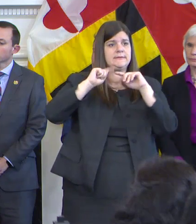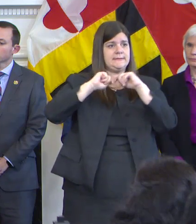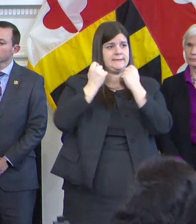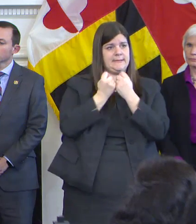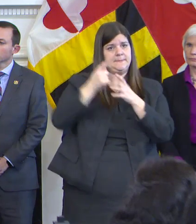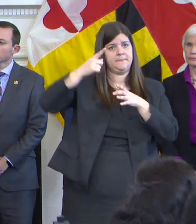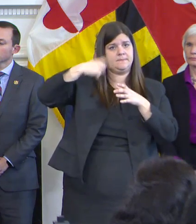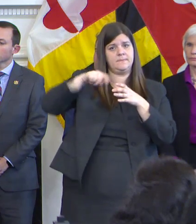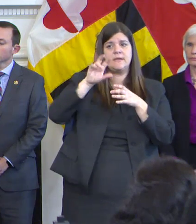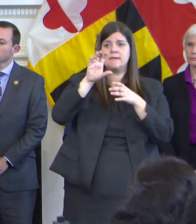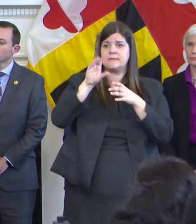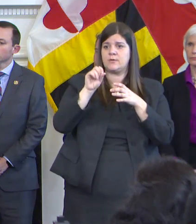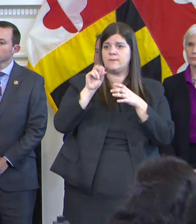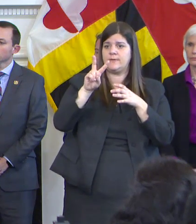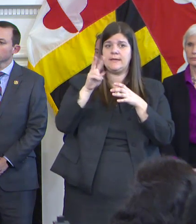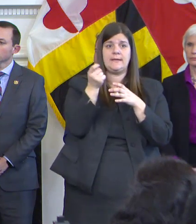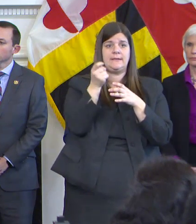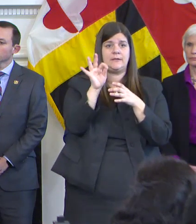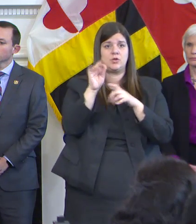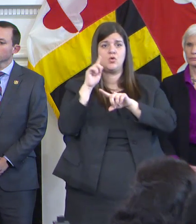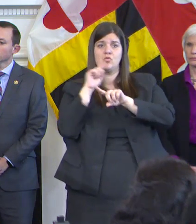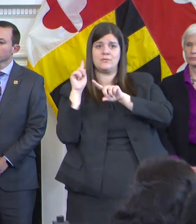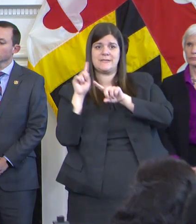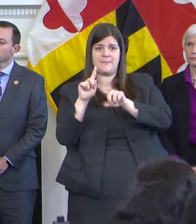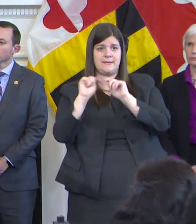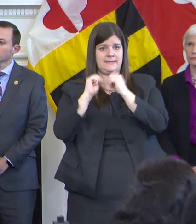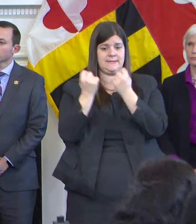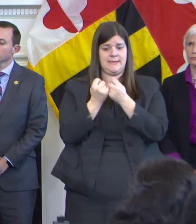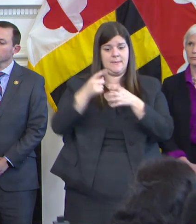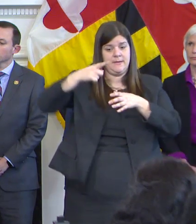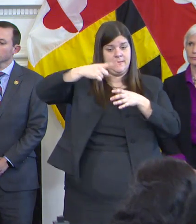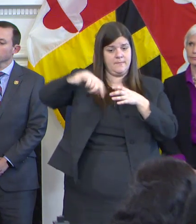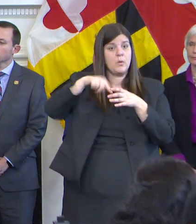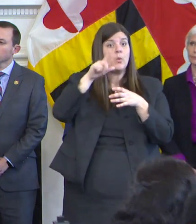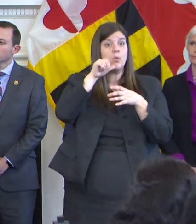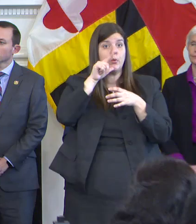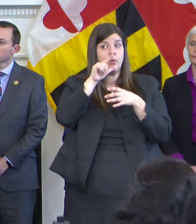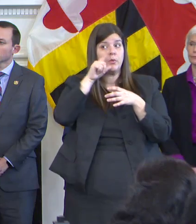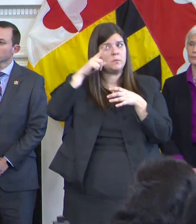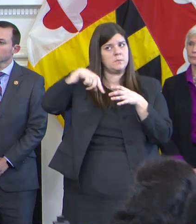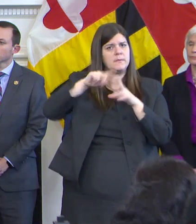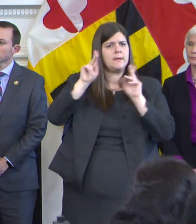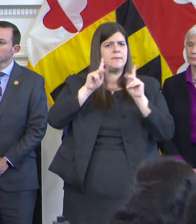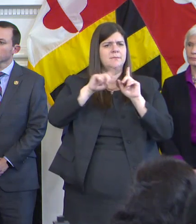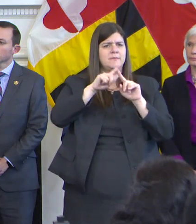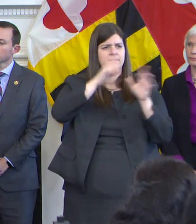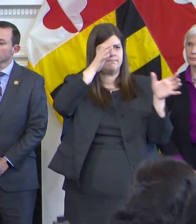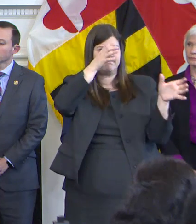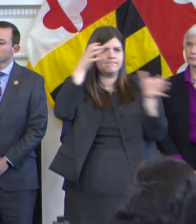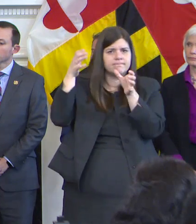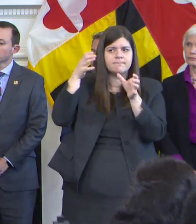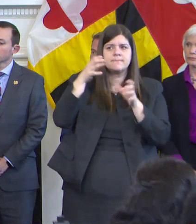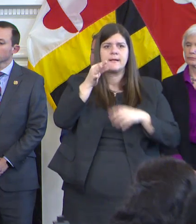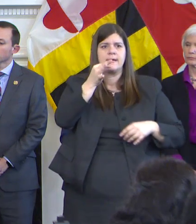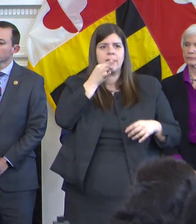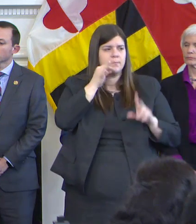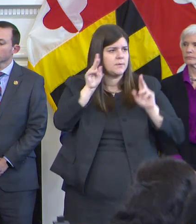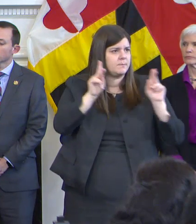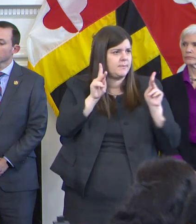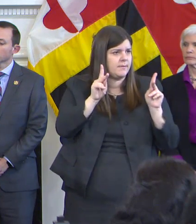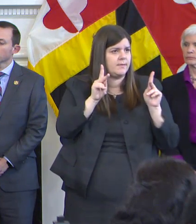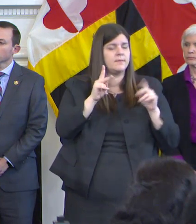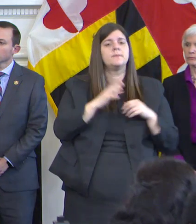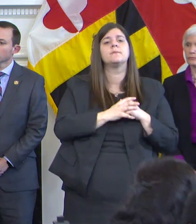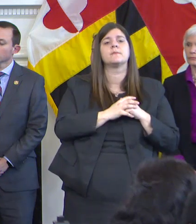team comprised of experts in public health and emergency management. The members of